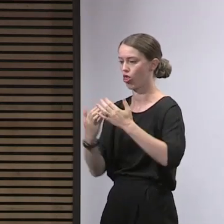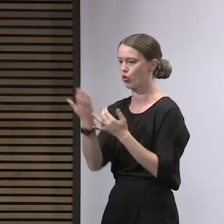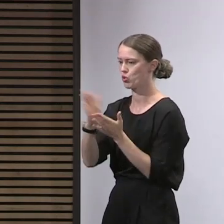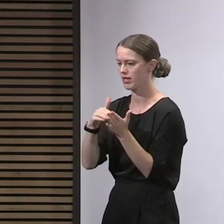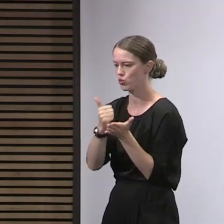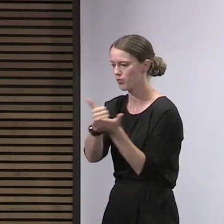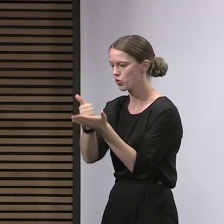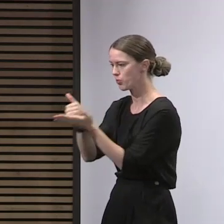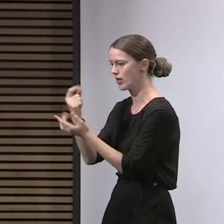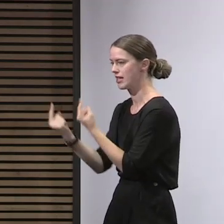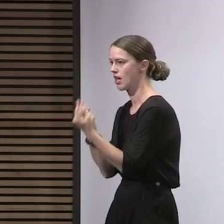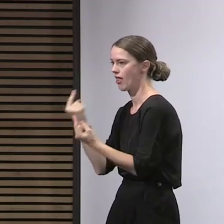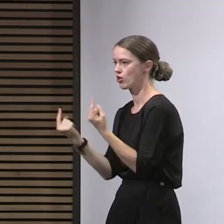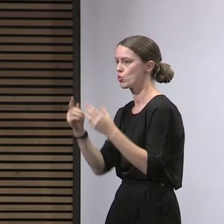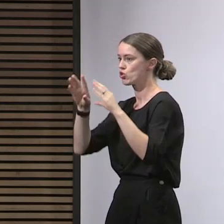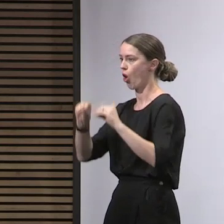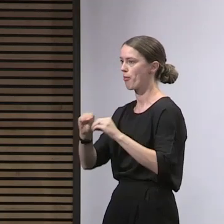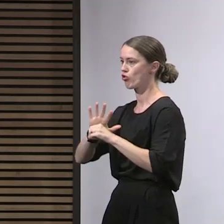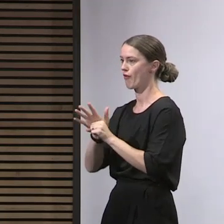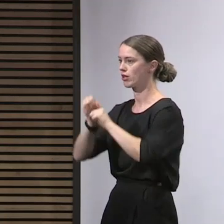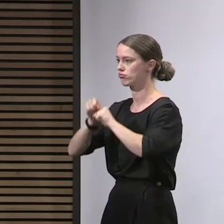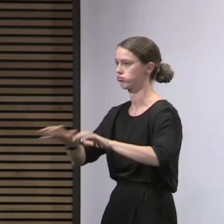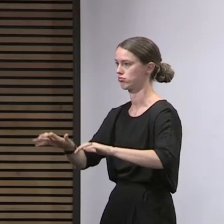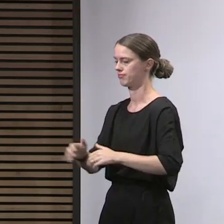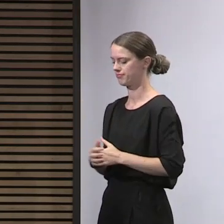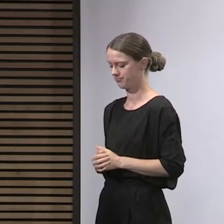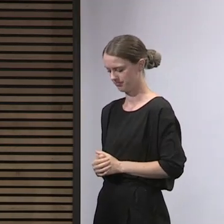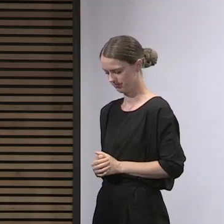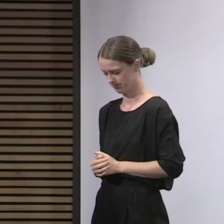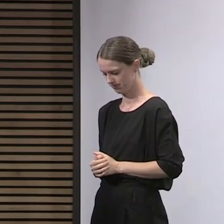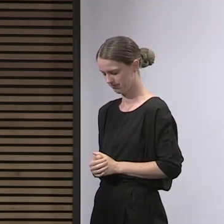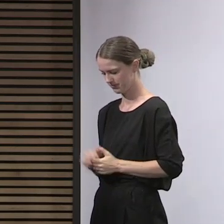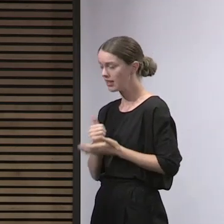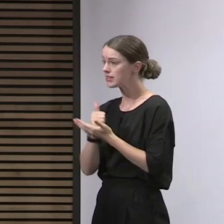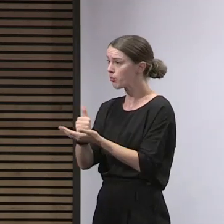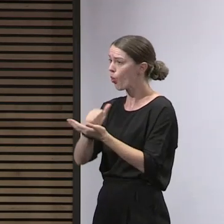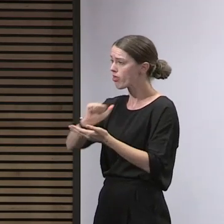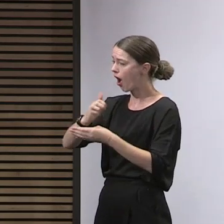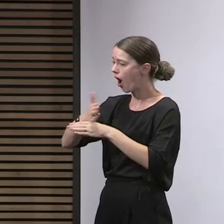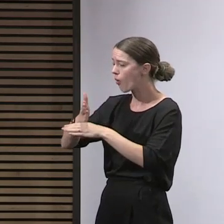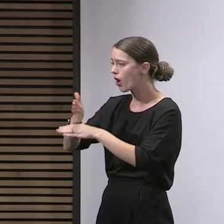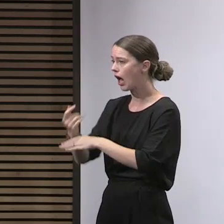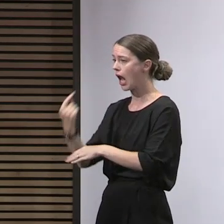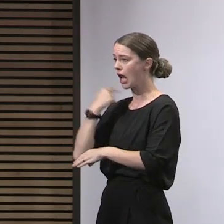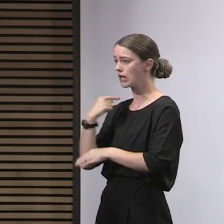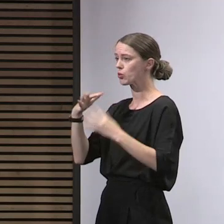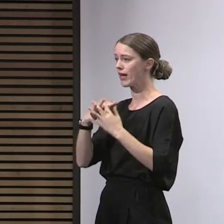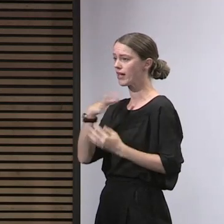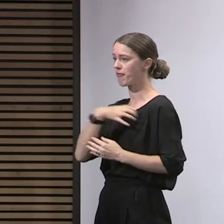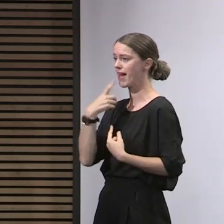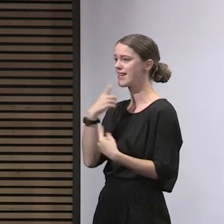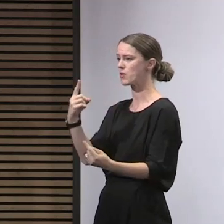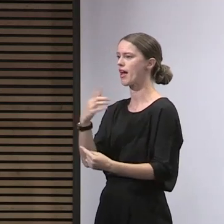their communities and to help stop the spread of COVID-19. To support these efforts, the government last week announced